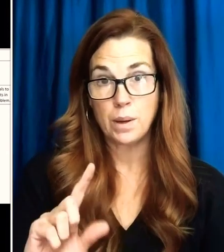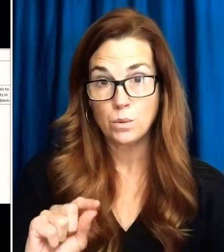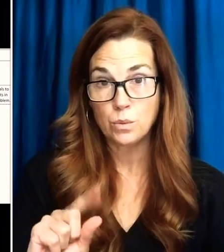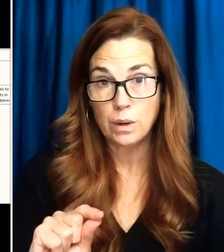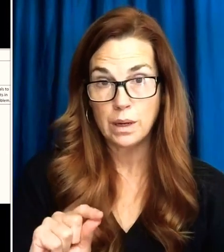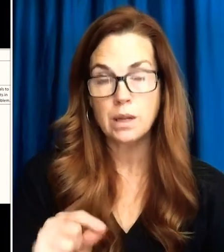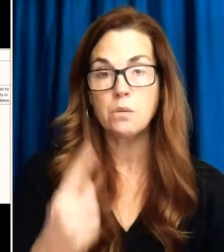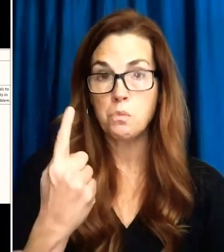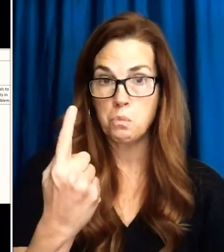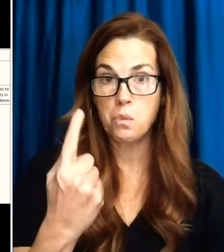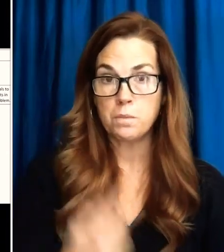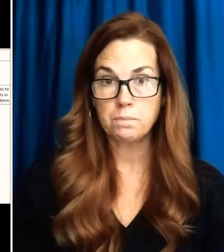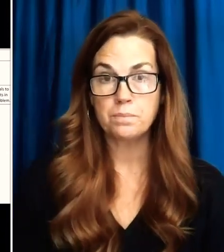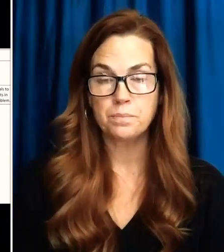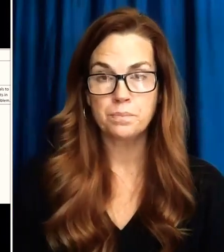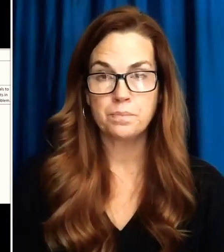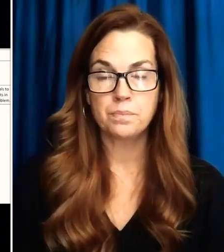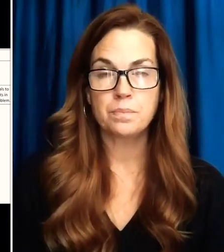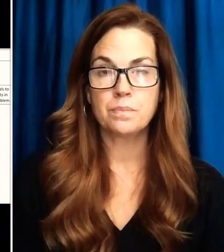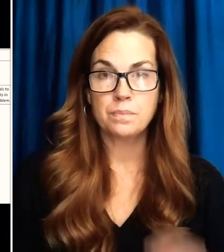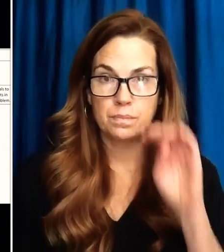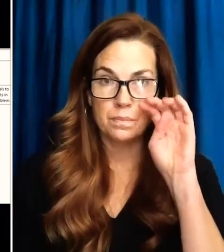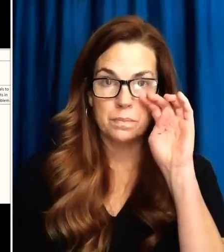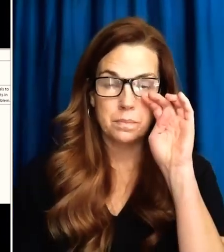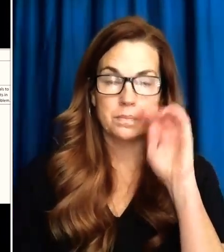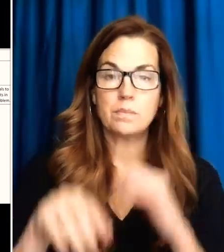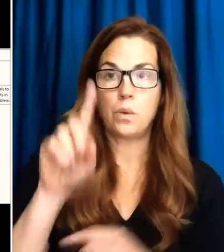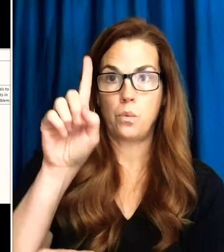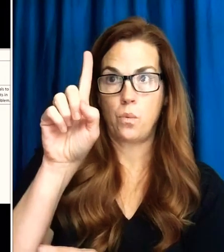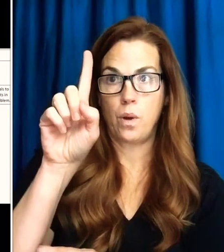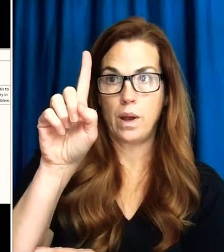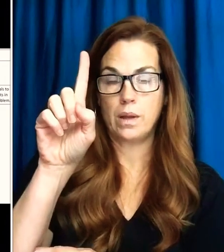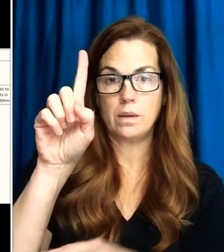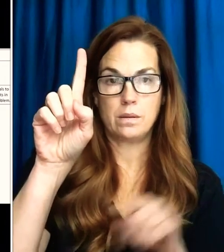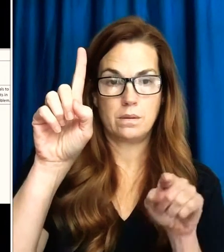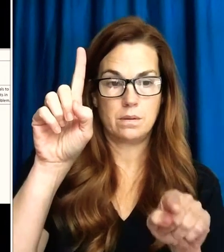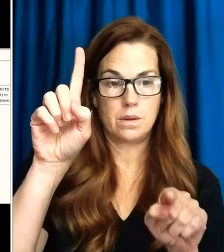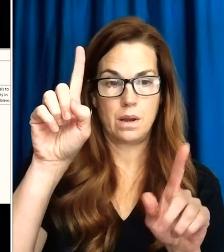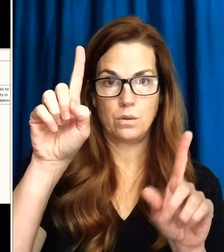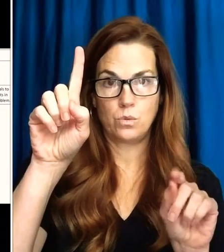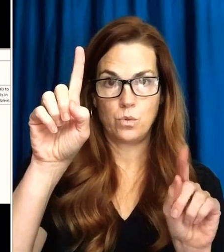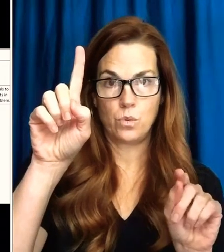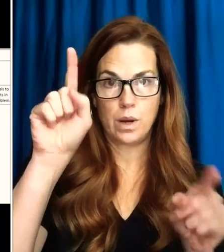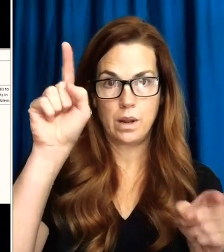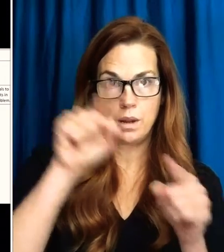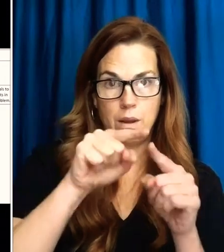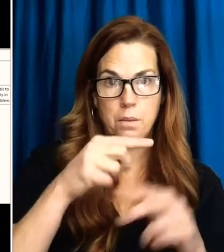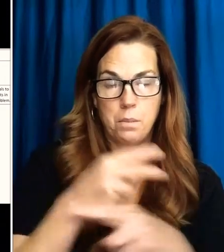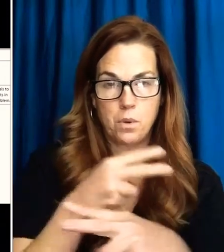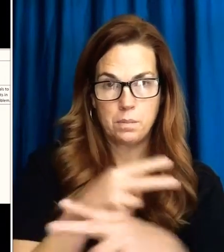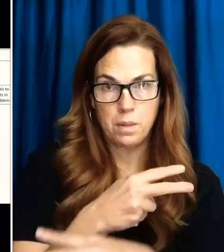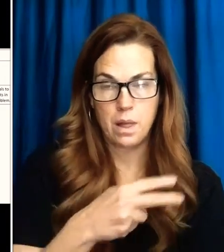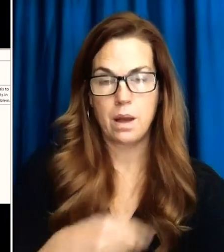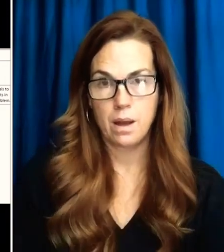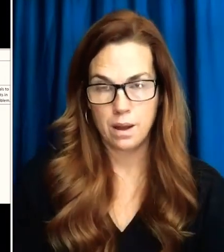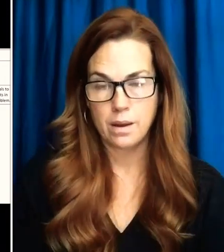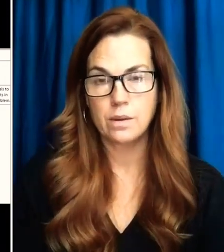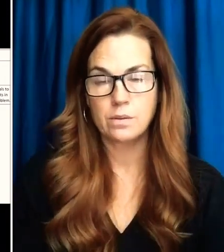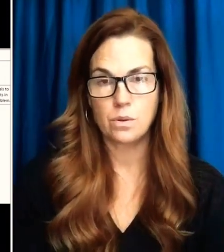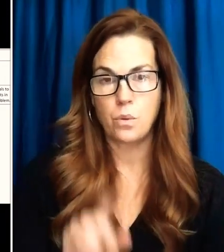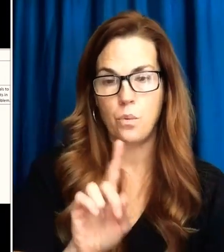So 1 times 20, right, because we're doing 1 times 20, gives me